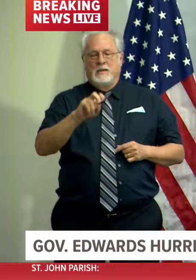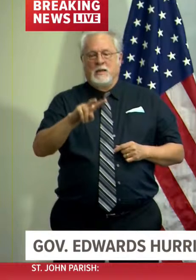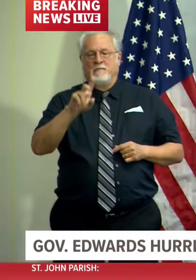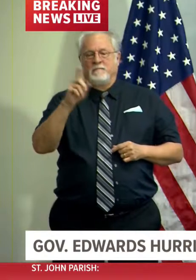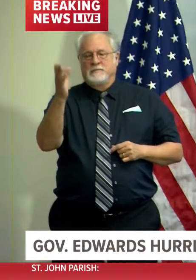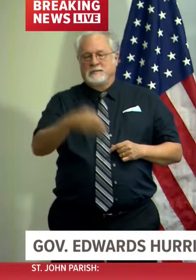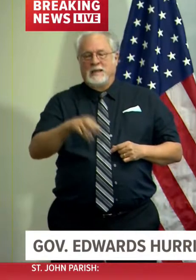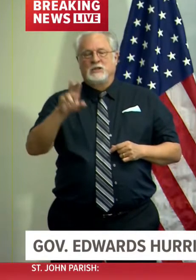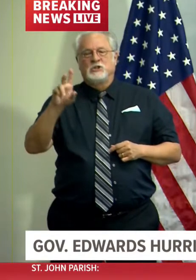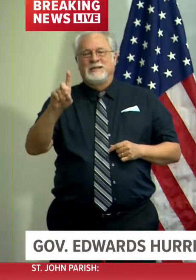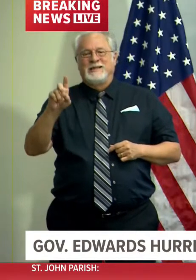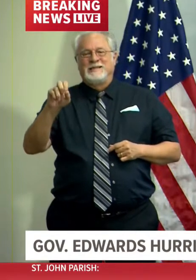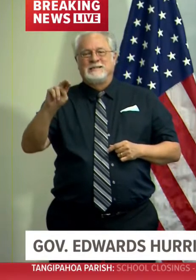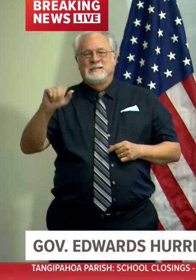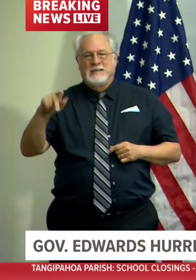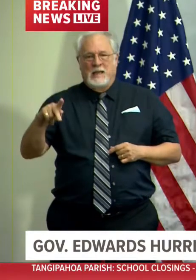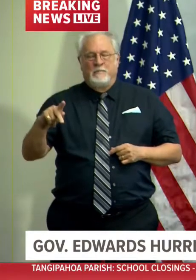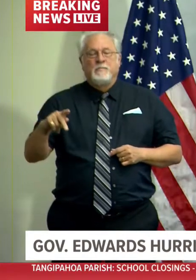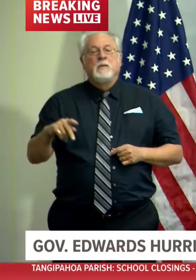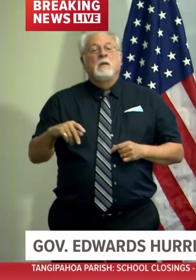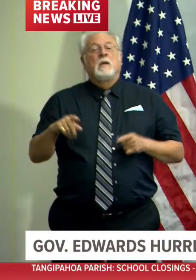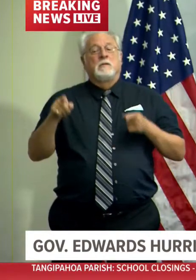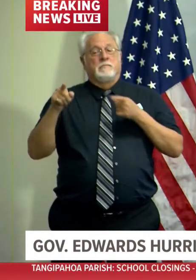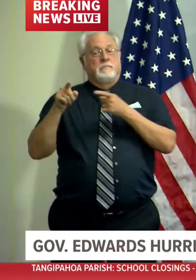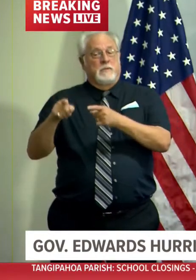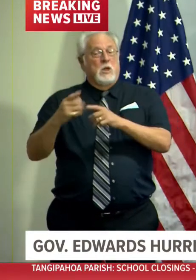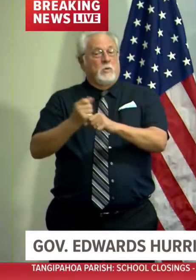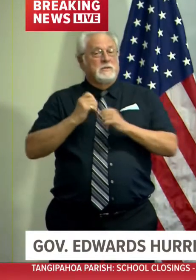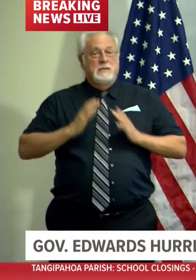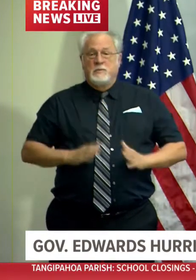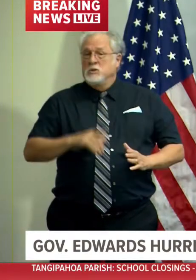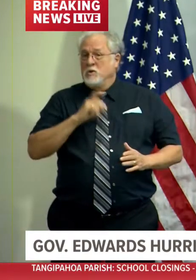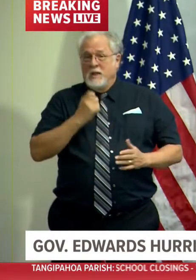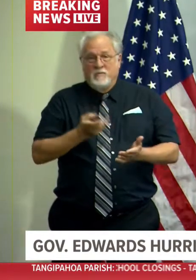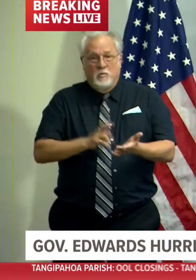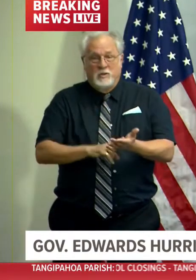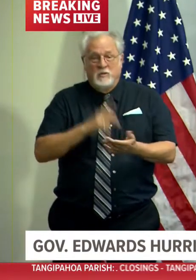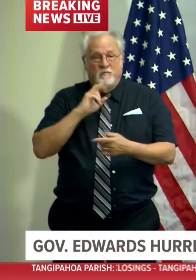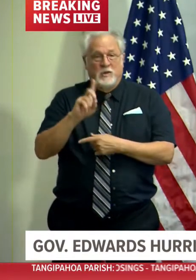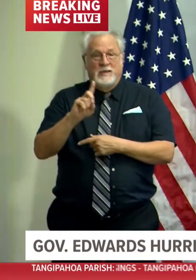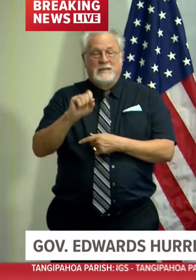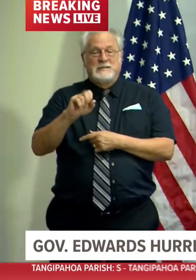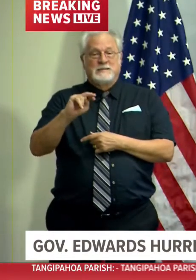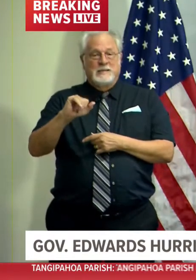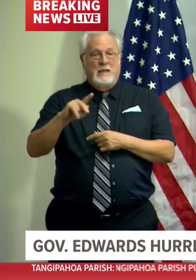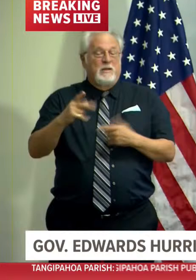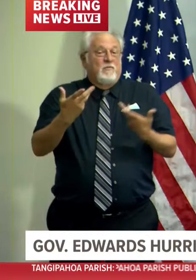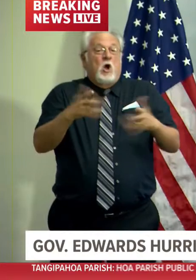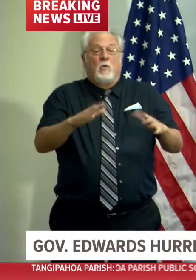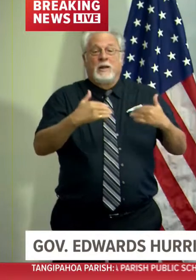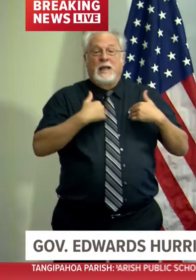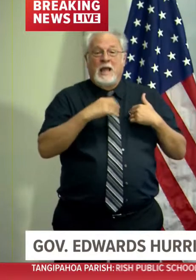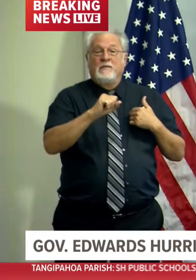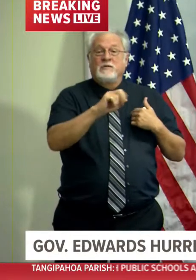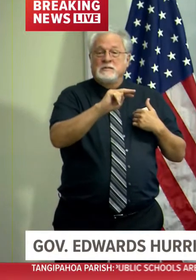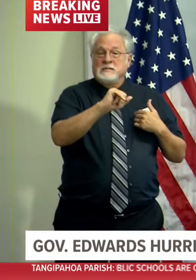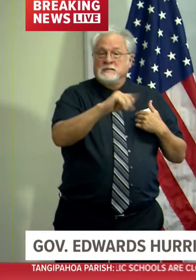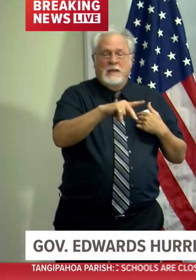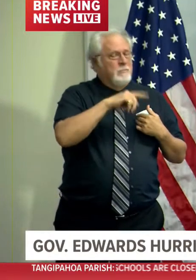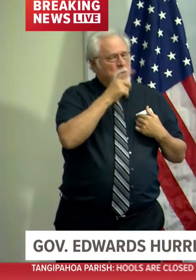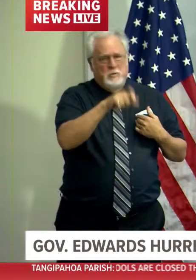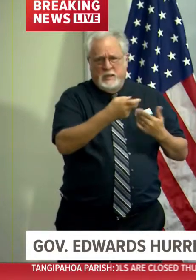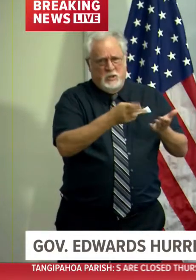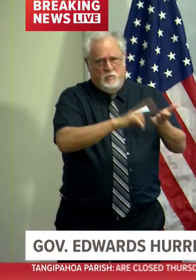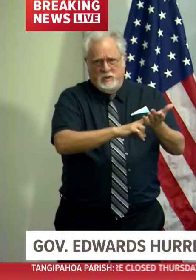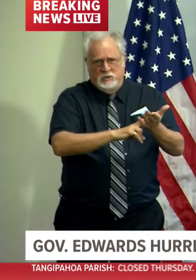dcfs.la.gov/DSNAP. Remember, SNAP recipients do not need to register for DSNAP. So if you're already on SNAP, you don't need to